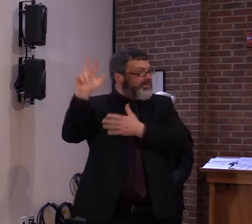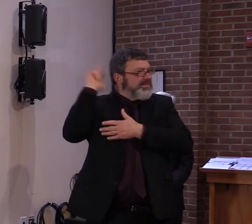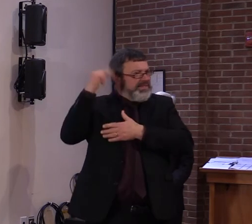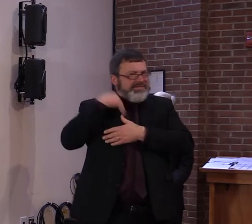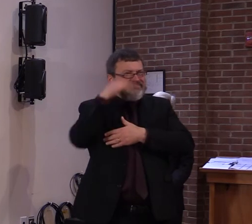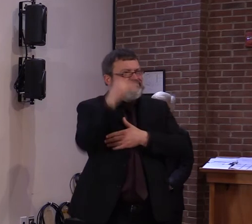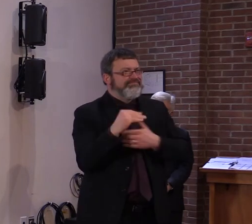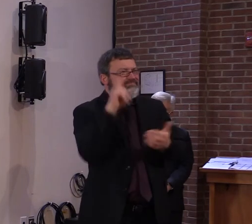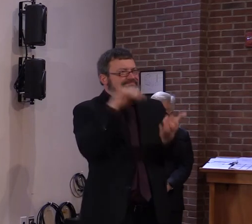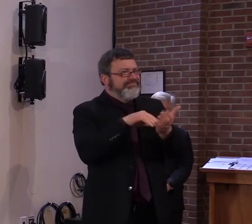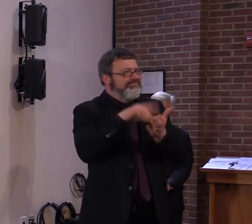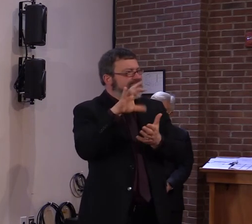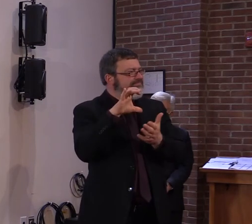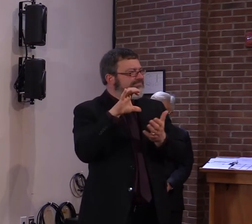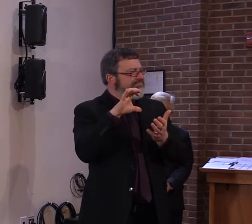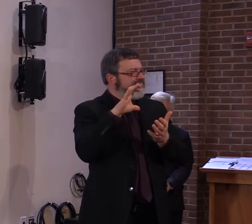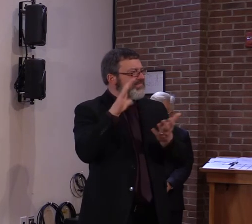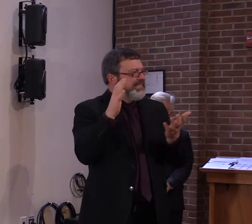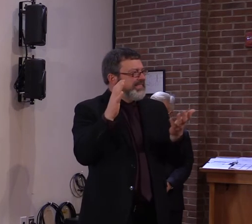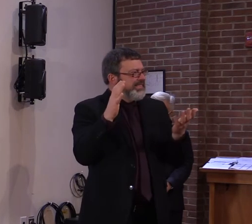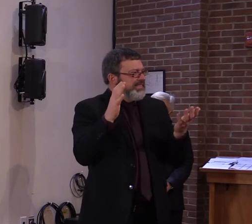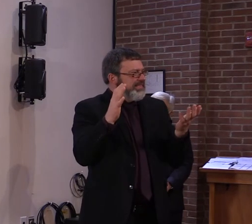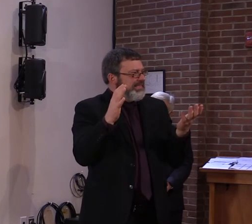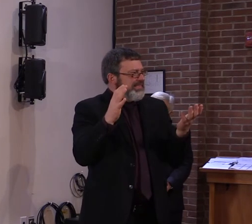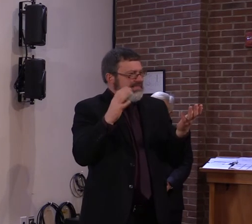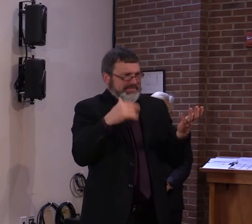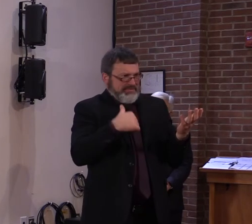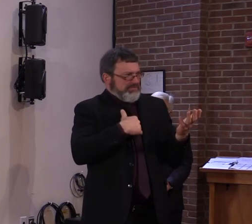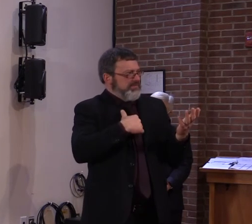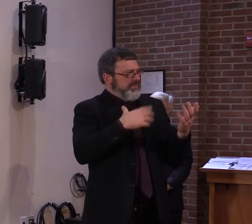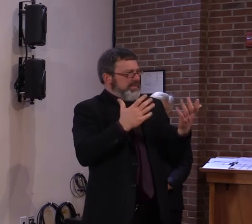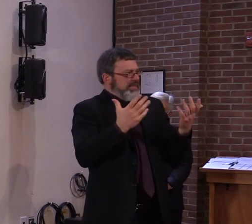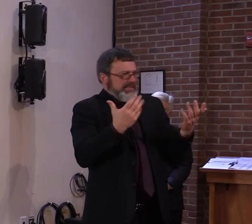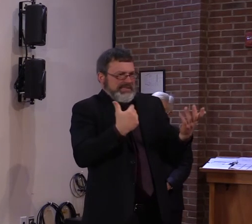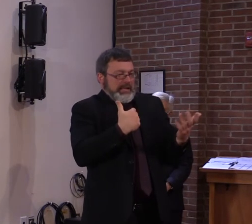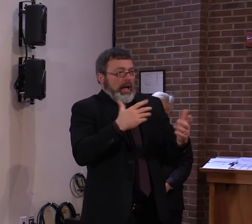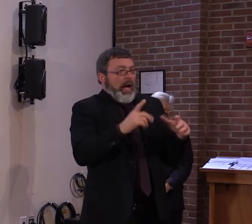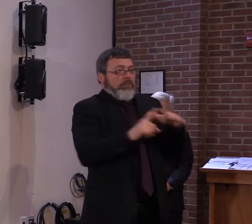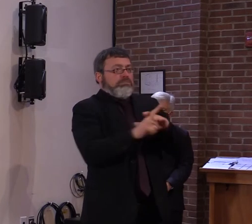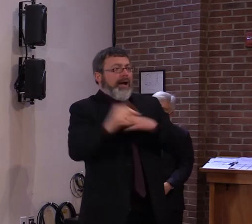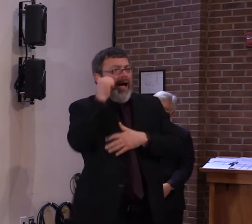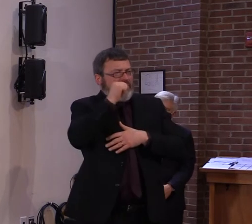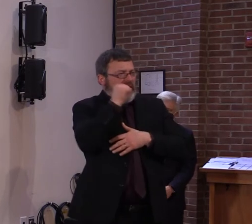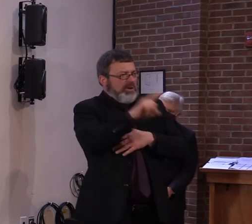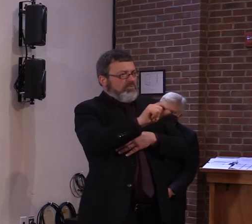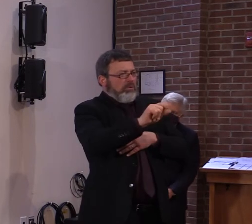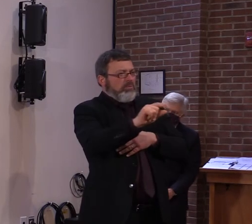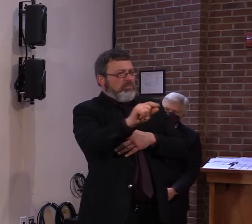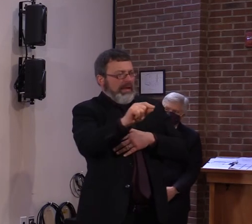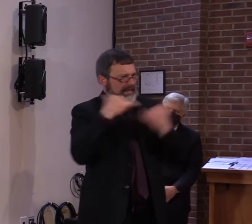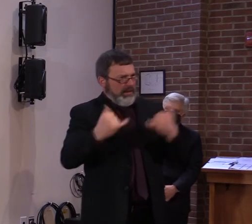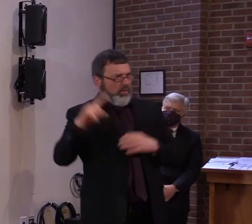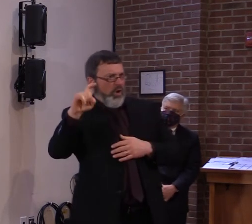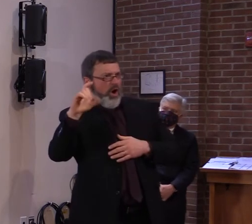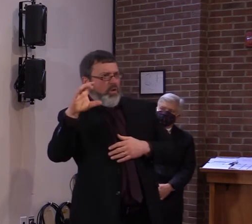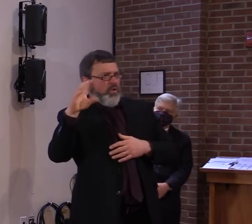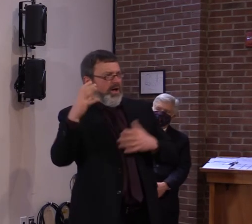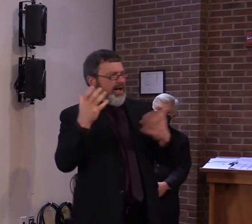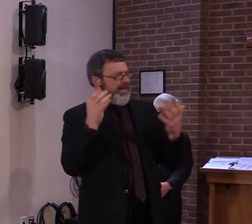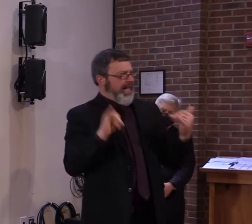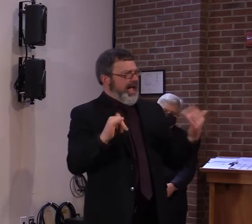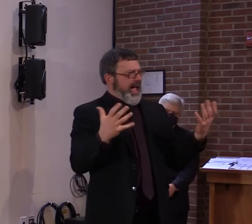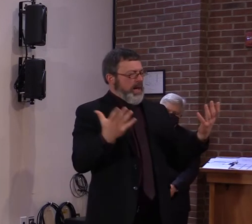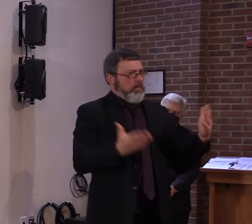We didn't have this number of cases. We were in the 20s, I believe, on an average, and then all of a sudden they started to spike.